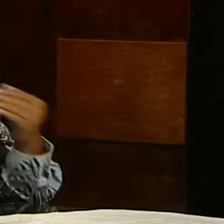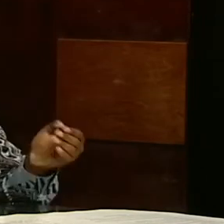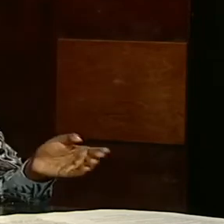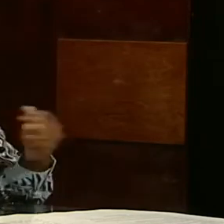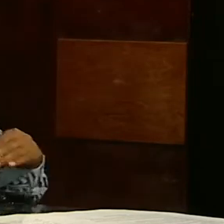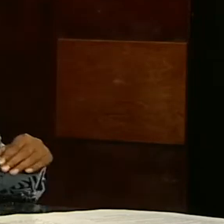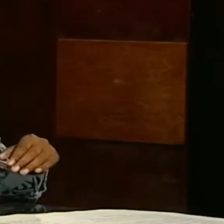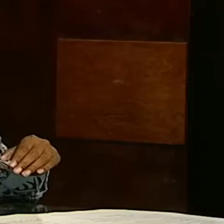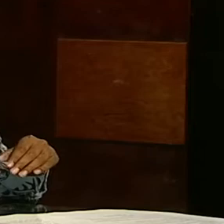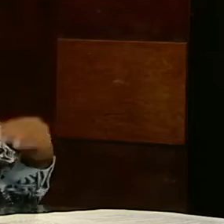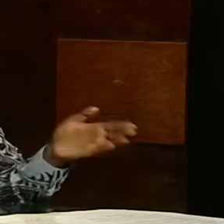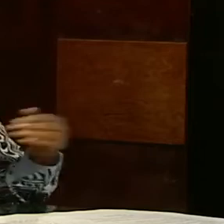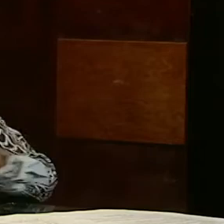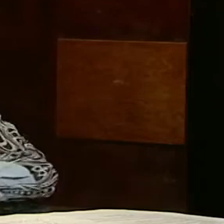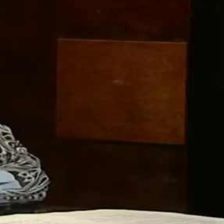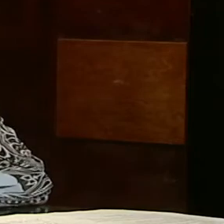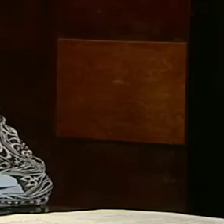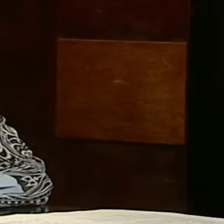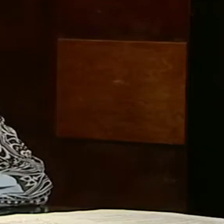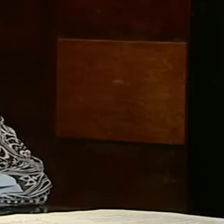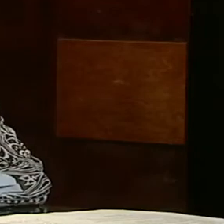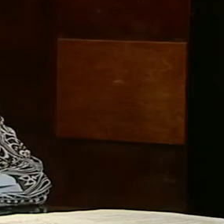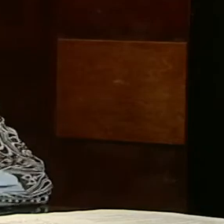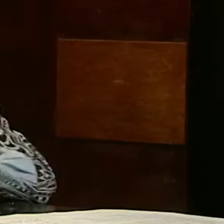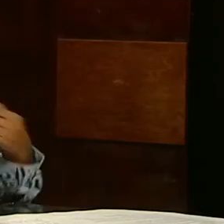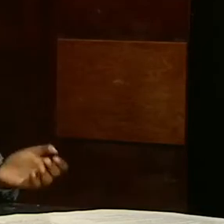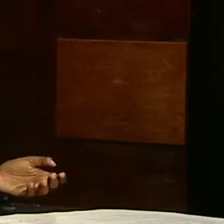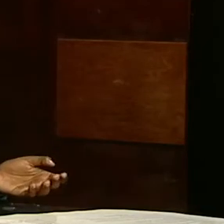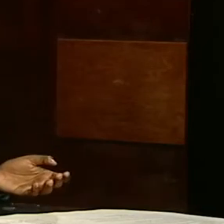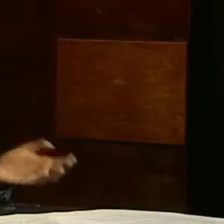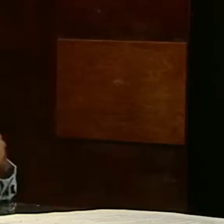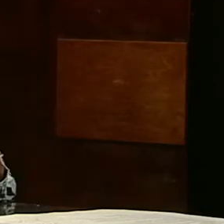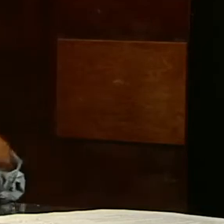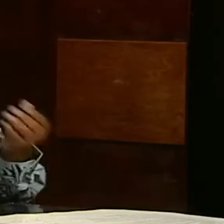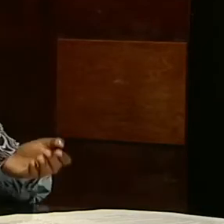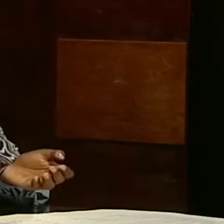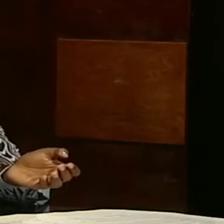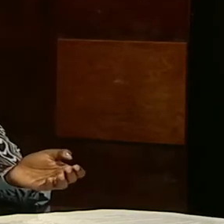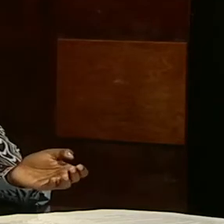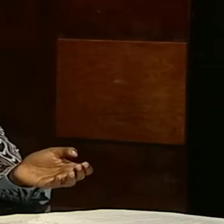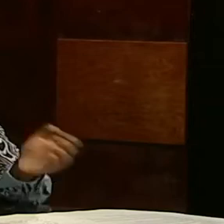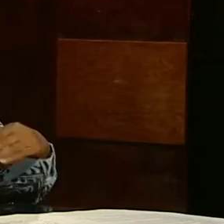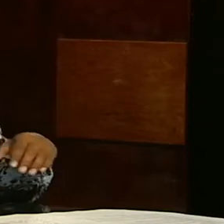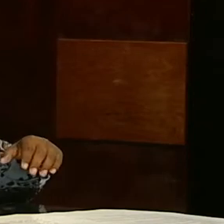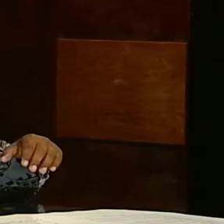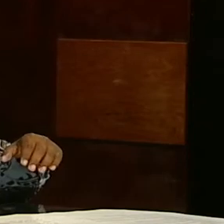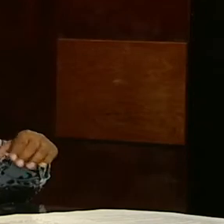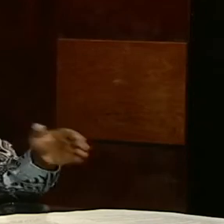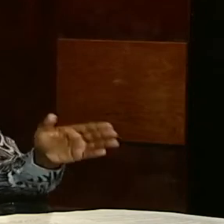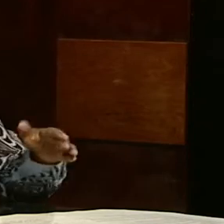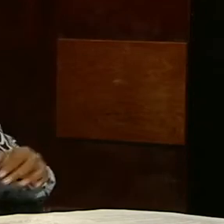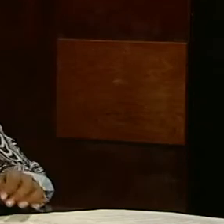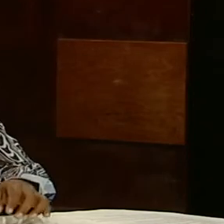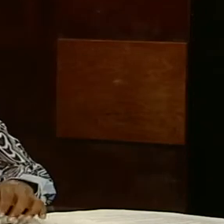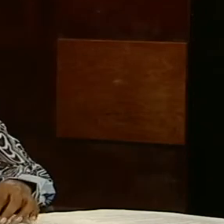all public he all same he got plenty walk na thinking or ask him stop where you me got long gamman na health department too na